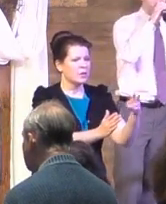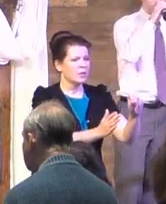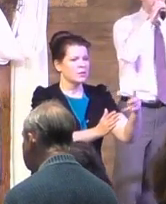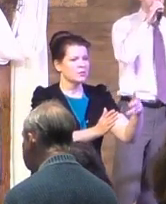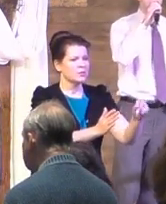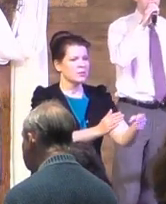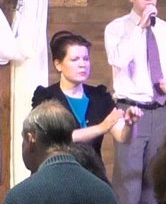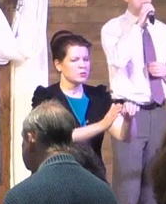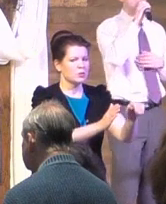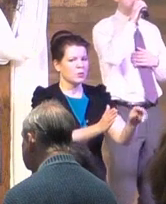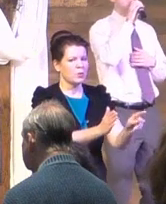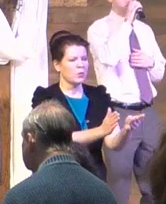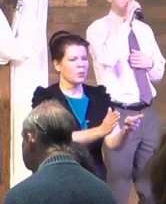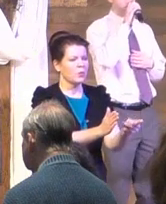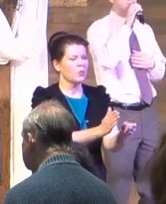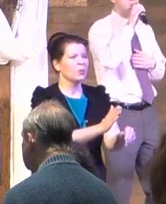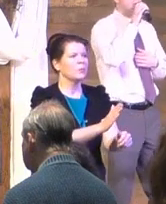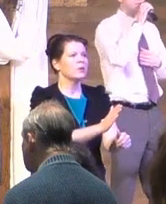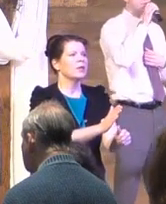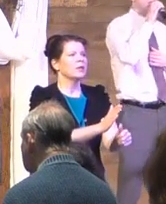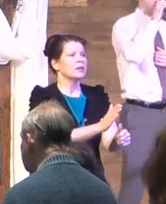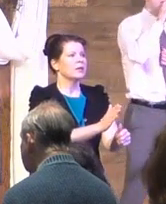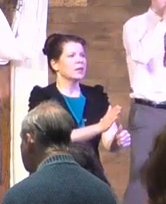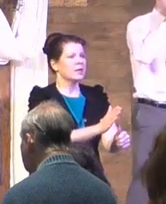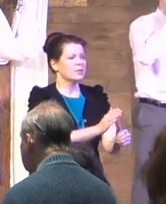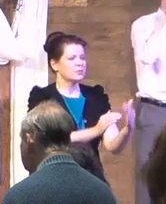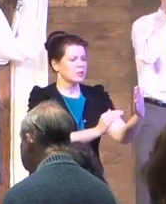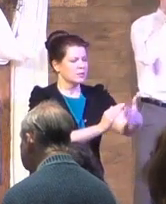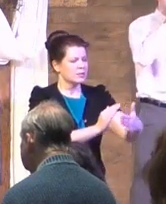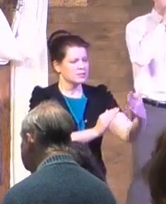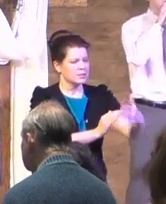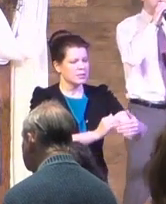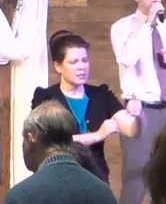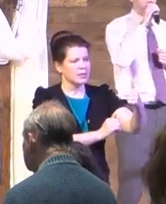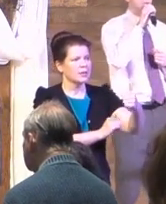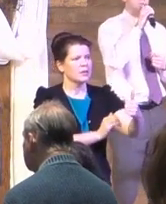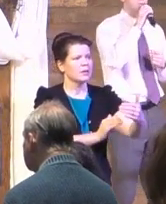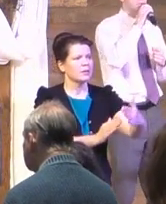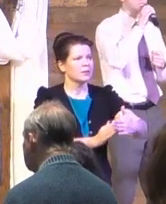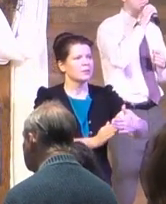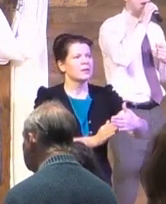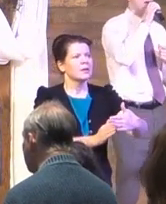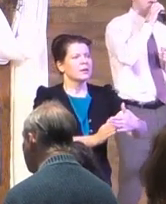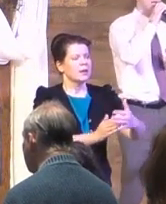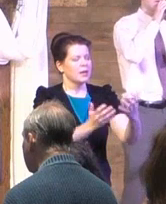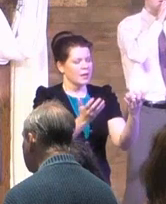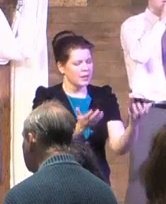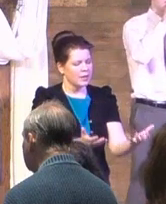Sealed